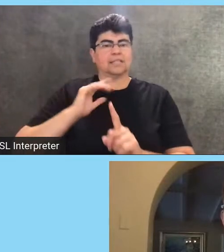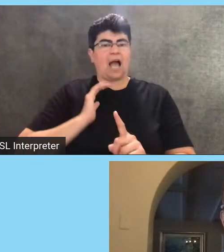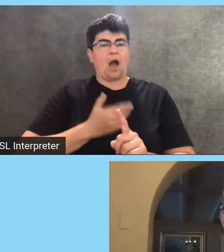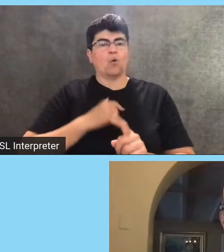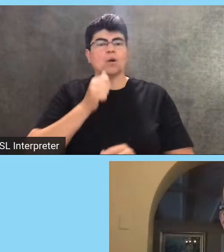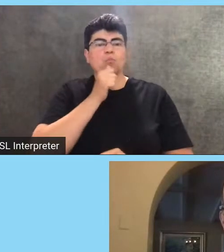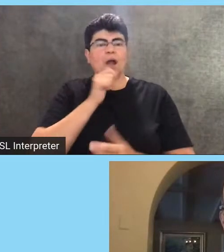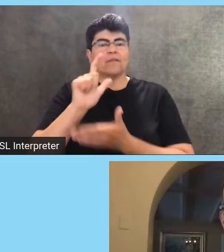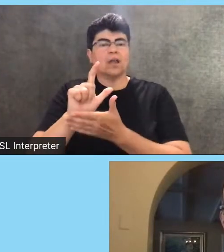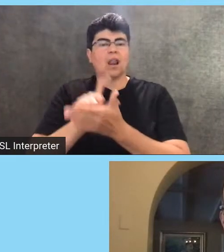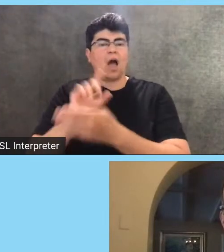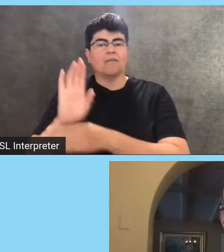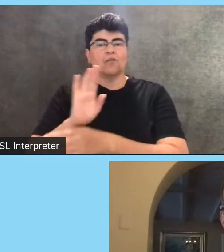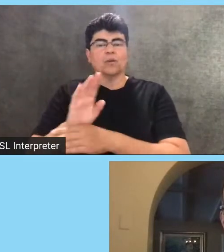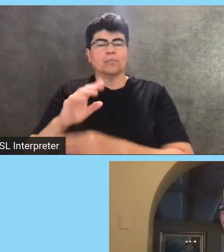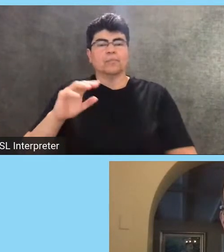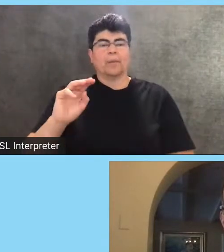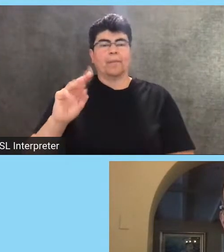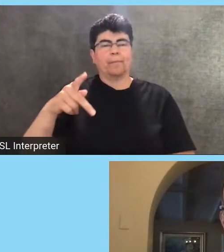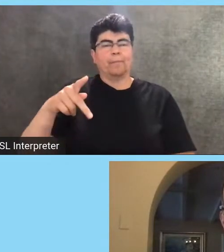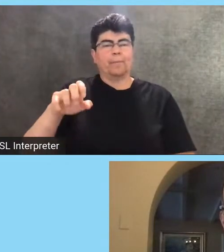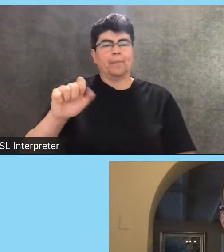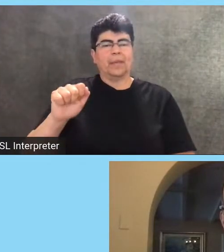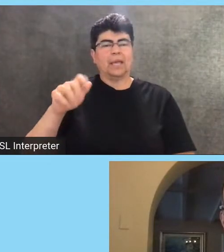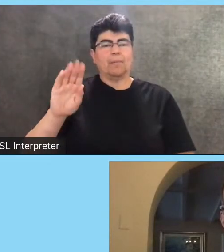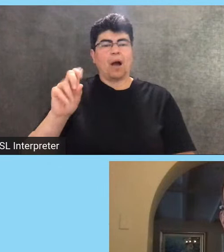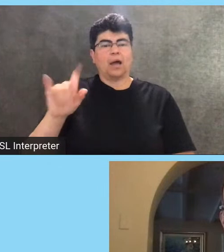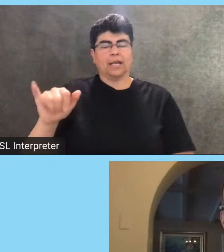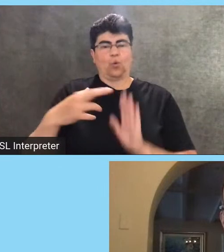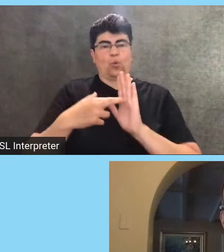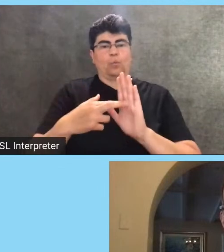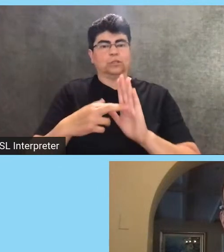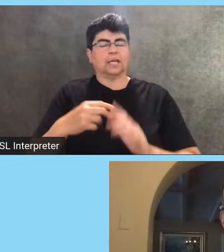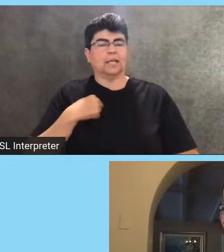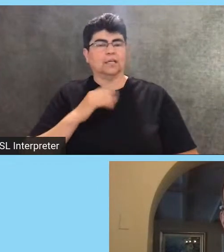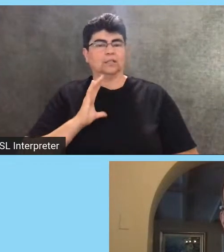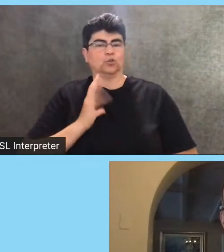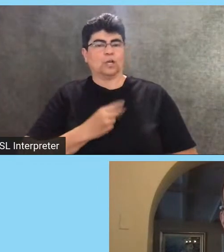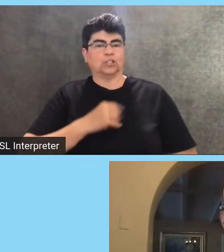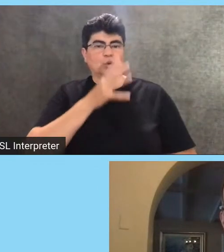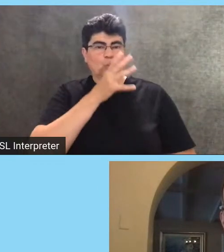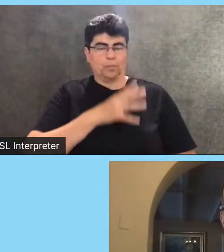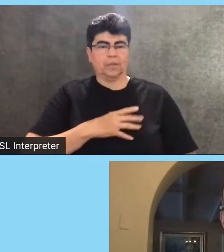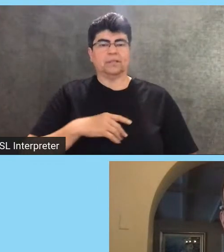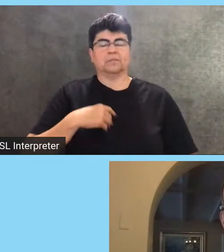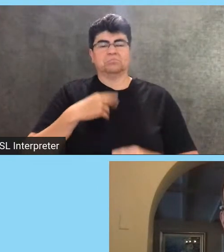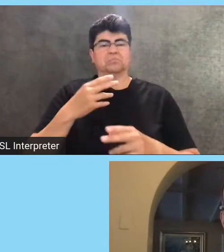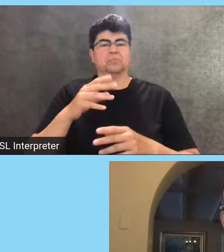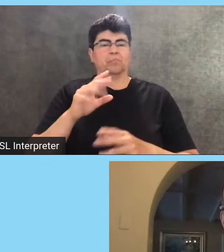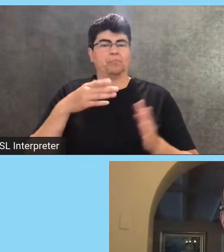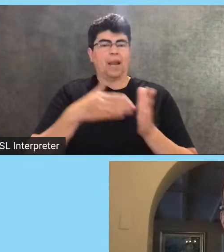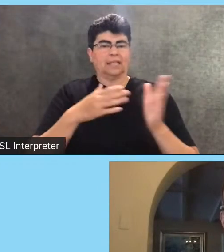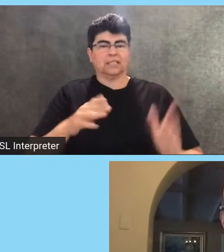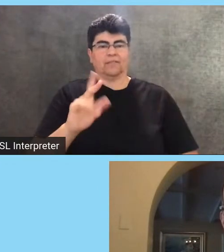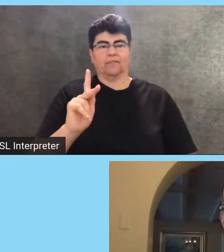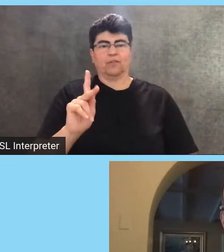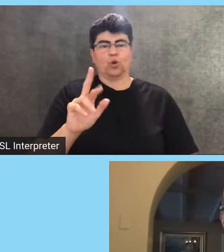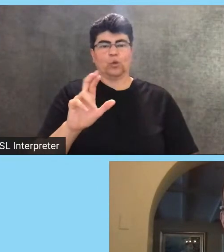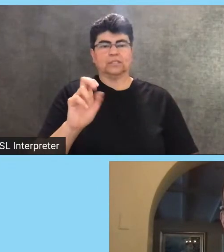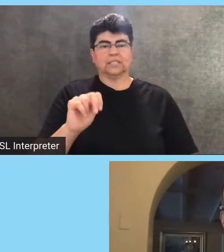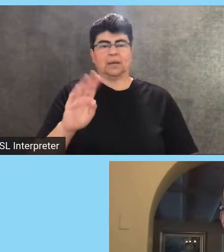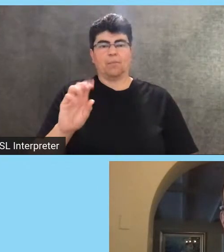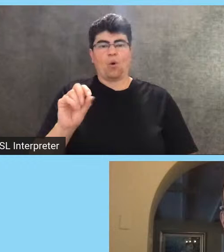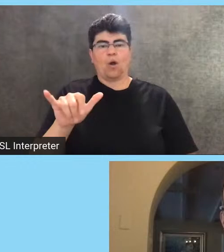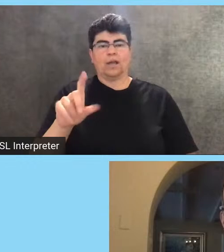private law firm, Nixon Peabody, we represent a transgender woman who's the plaintiff, Kristen Wood, in a complaint against